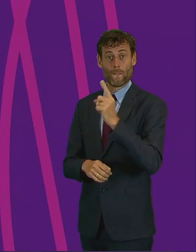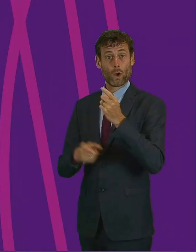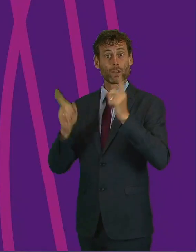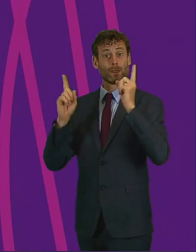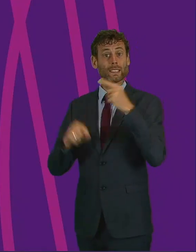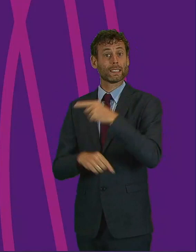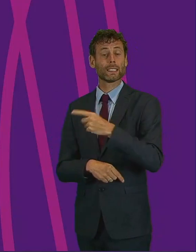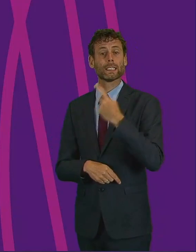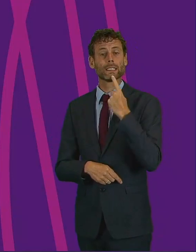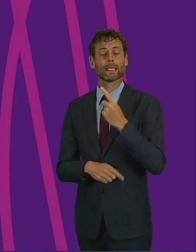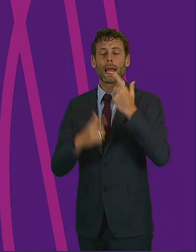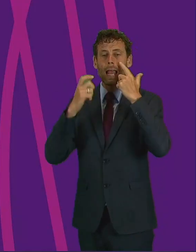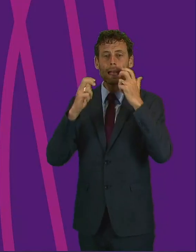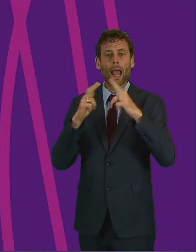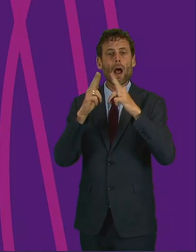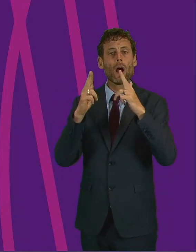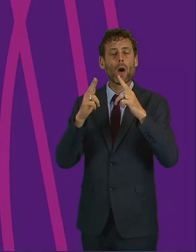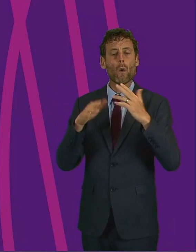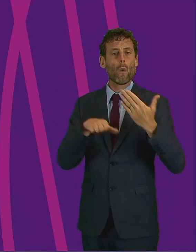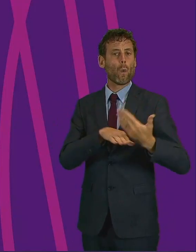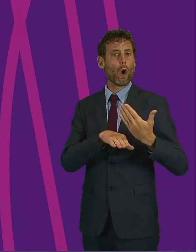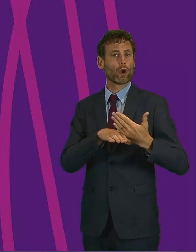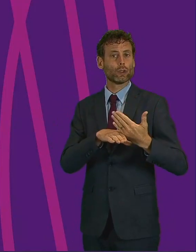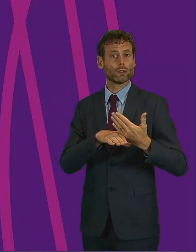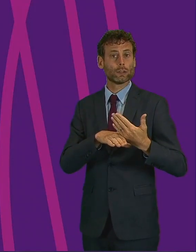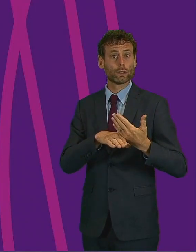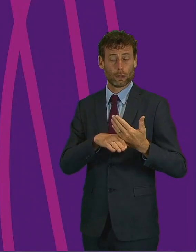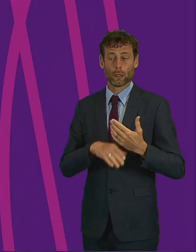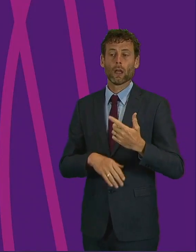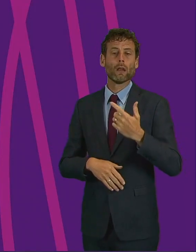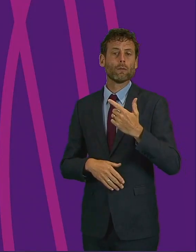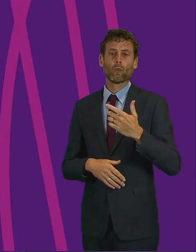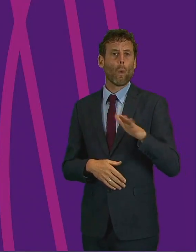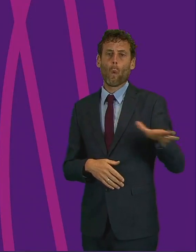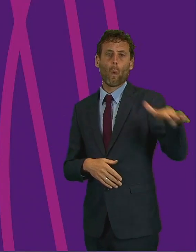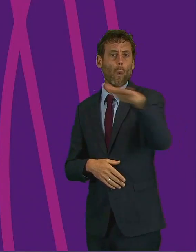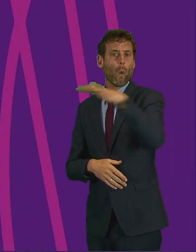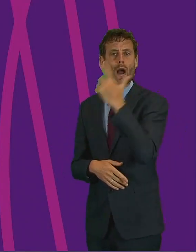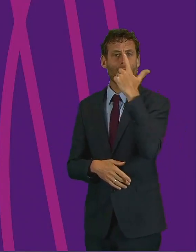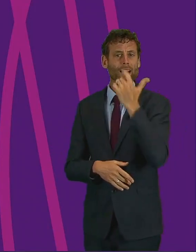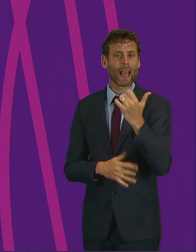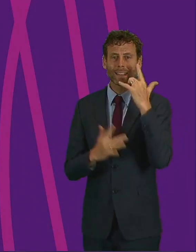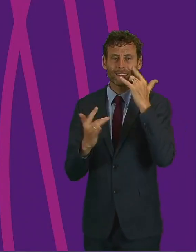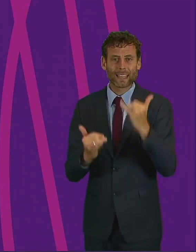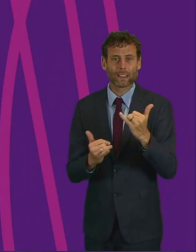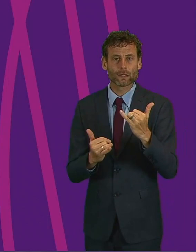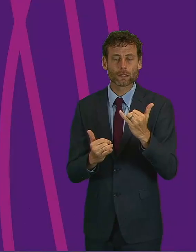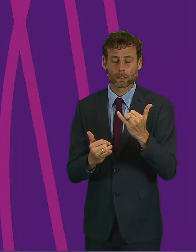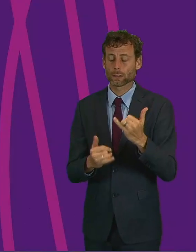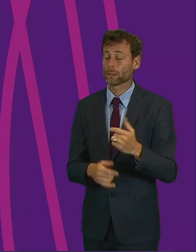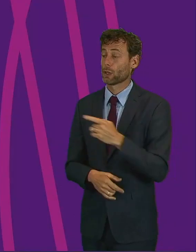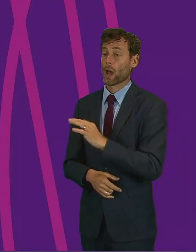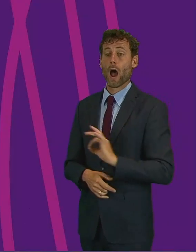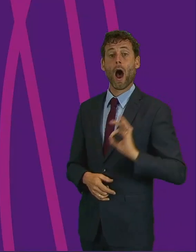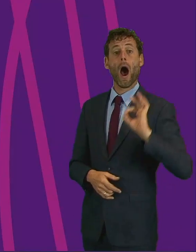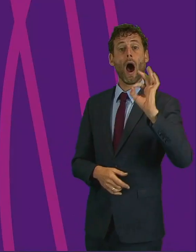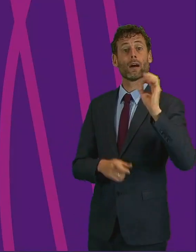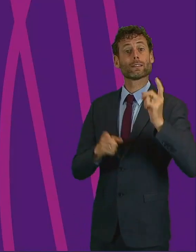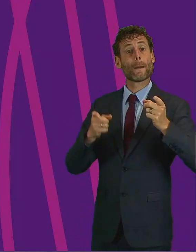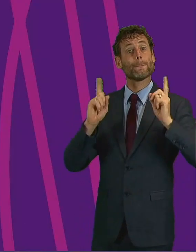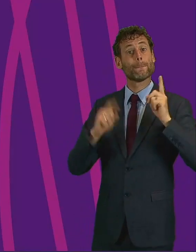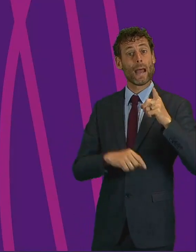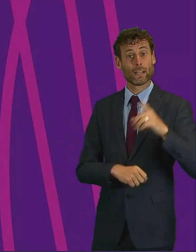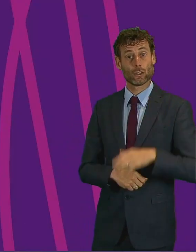longer limited to care workers who were symptomatic. But when she approached her manager, she was told that she could only